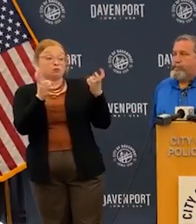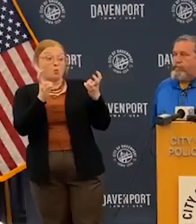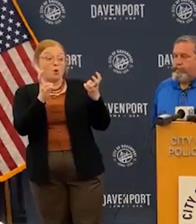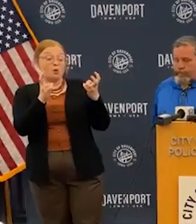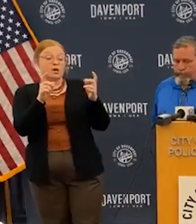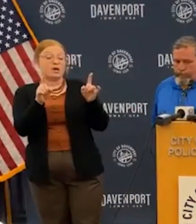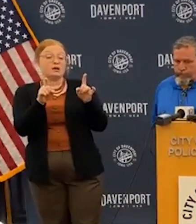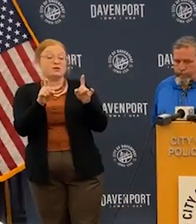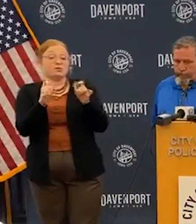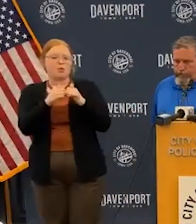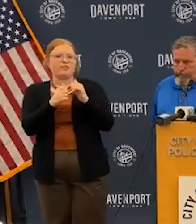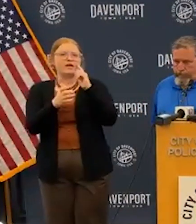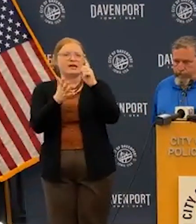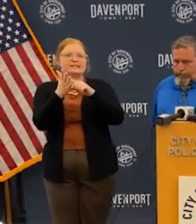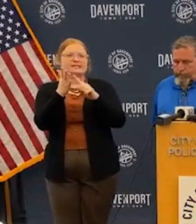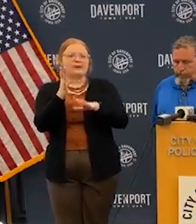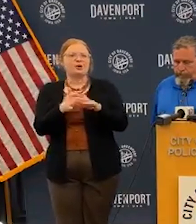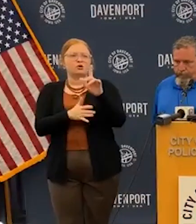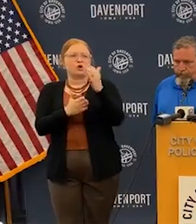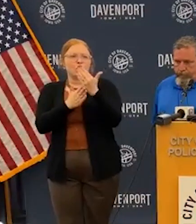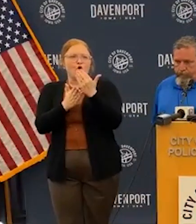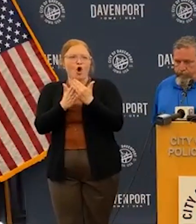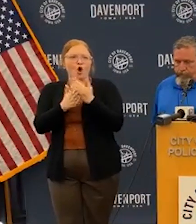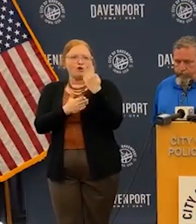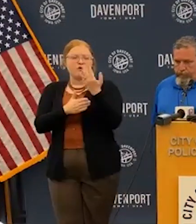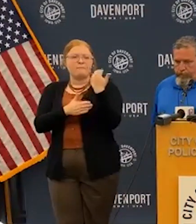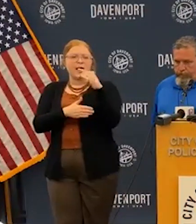2020 saying that, in referring to this building, saying,